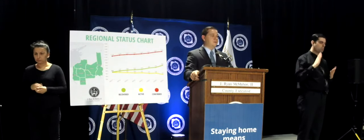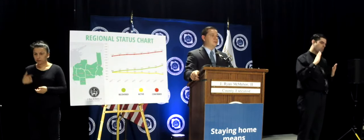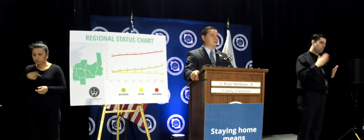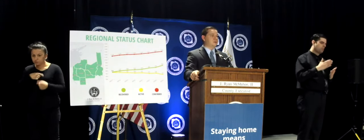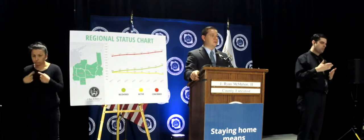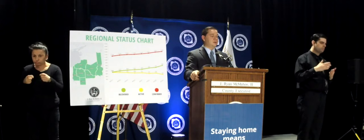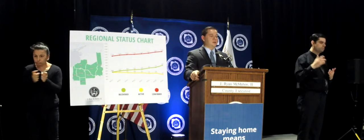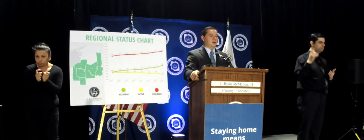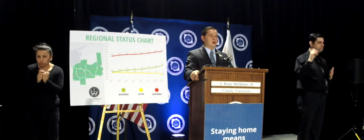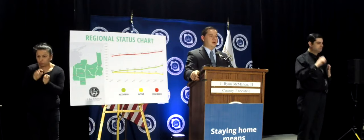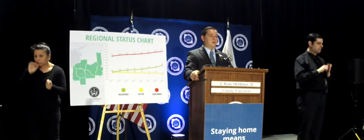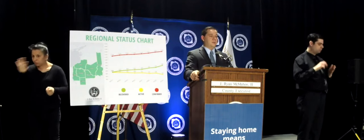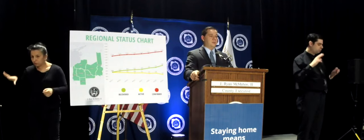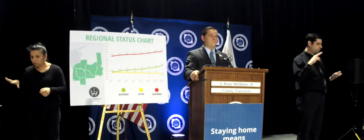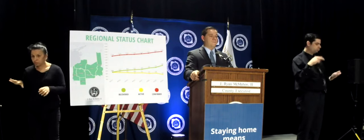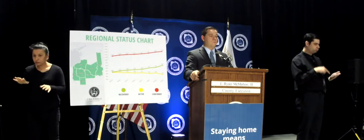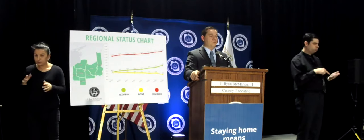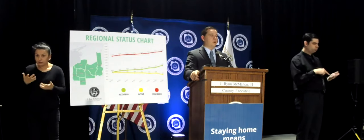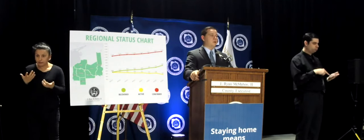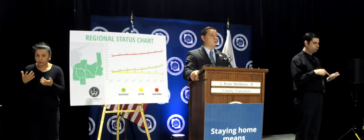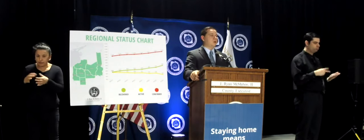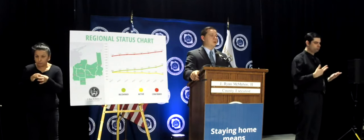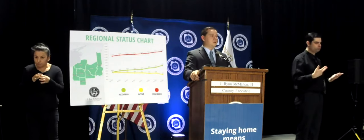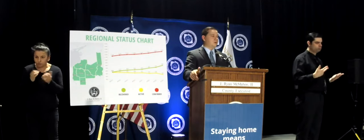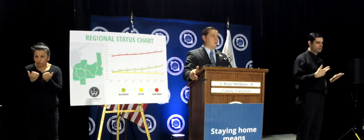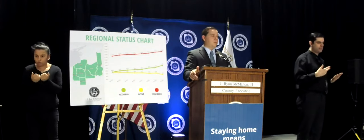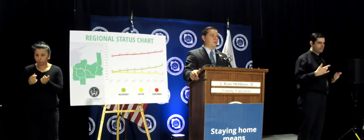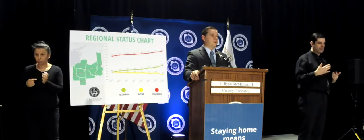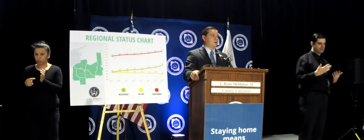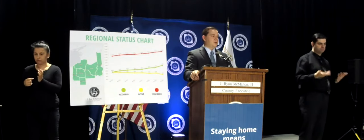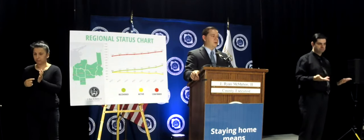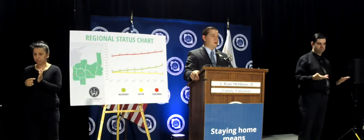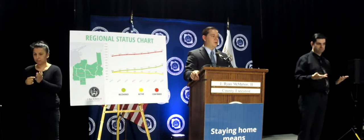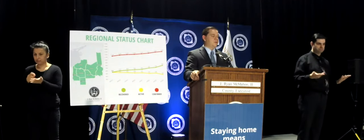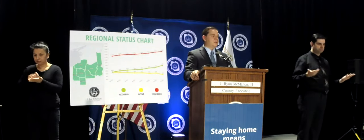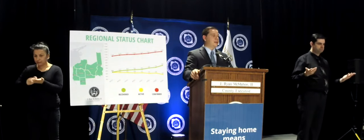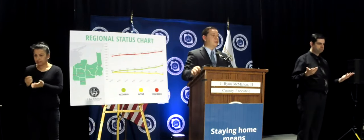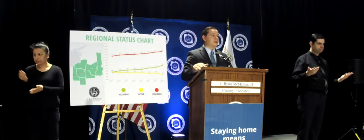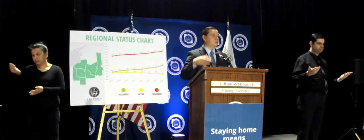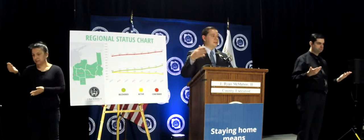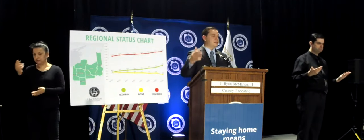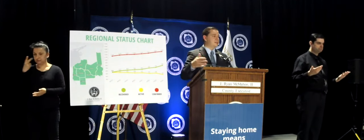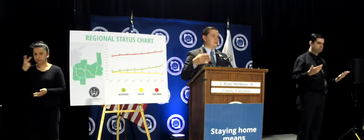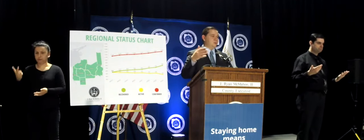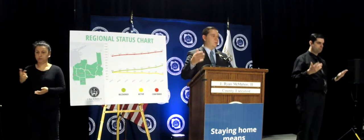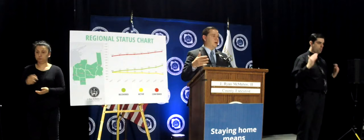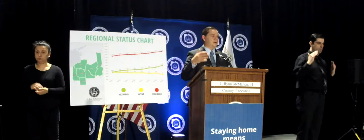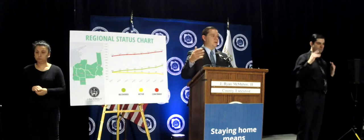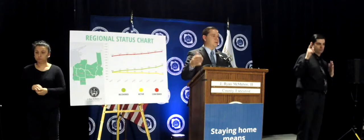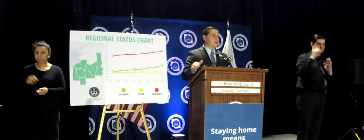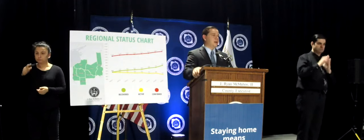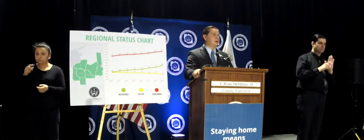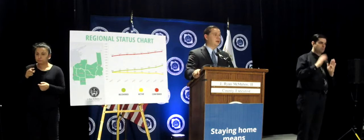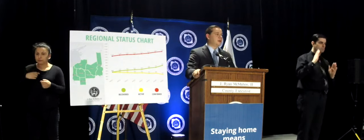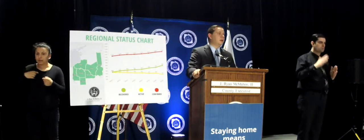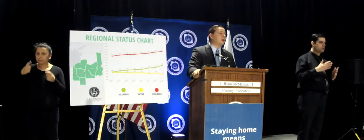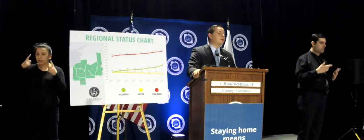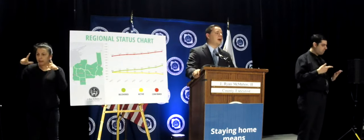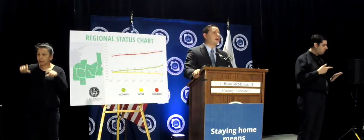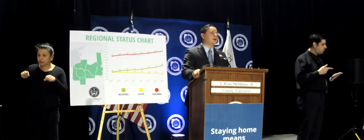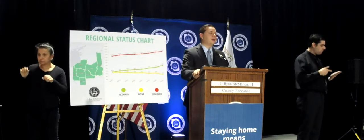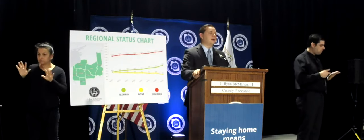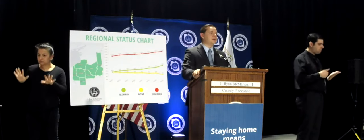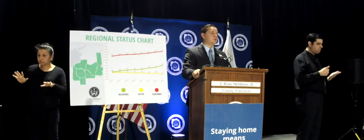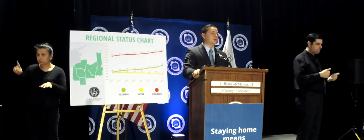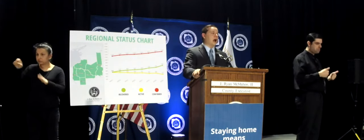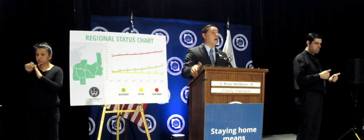it, and eventually we're gonna come up with. Hopefully, the state likes what they see. We're part of New York State, and